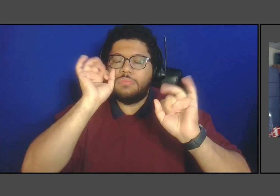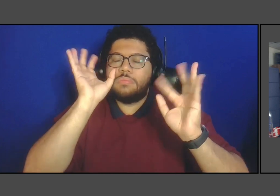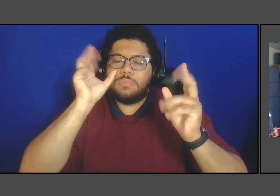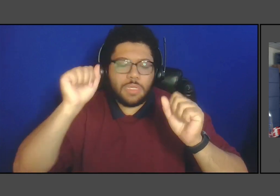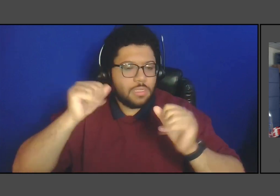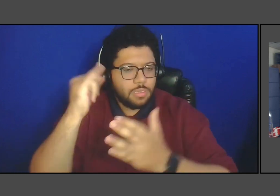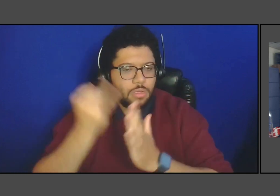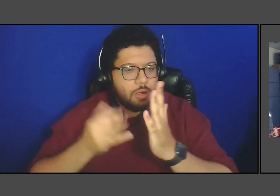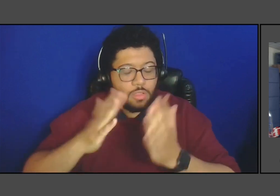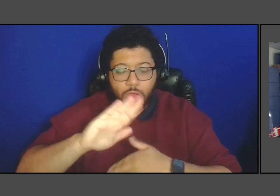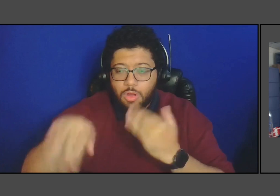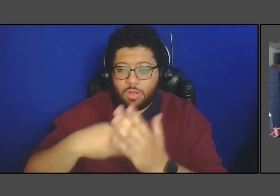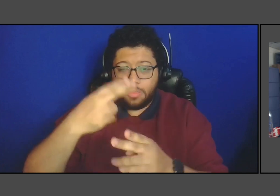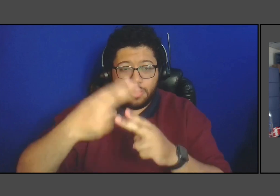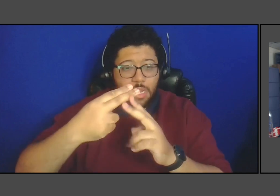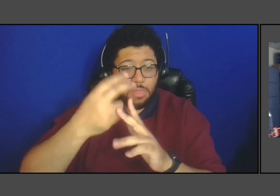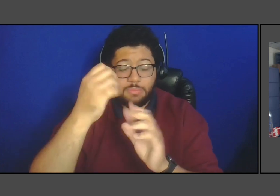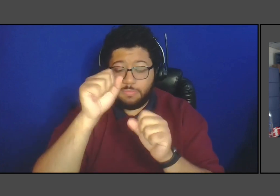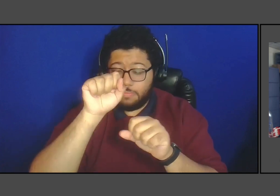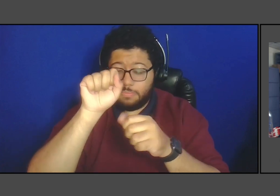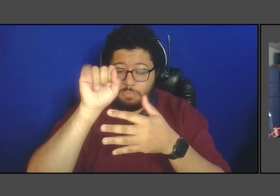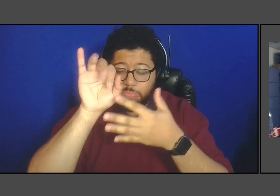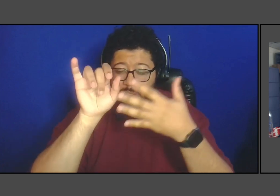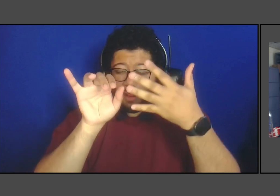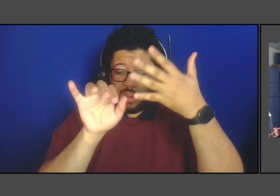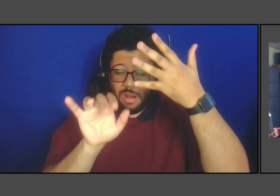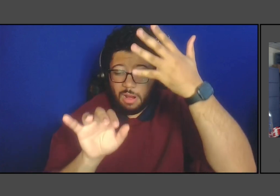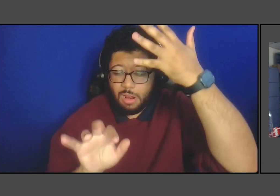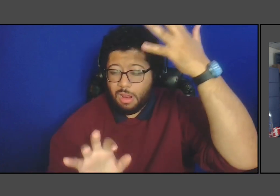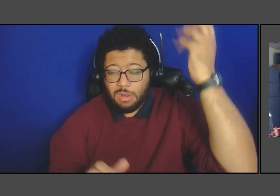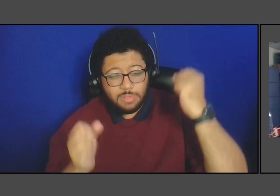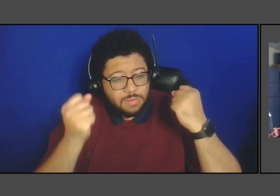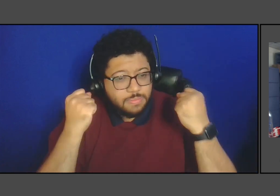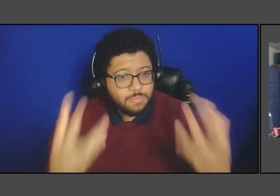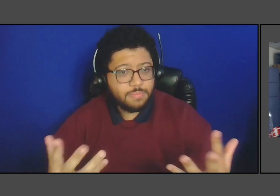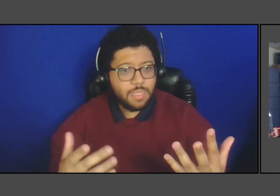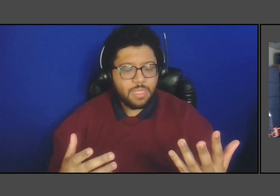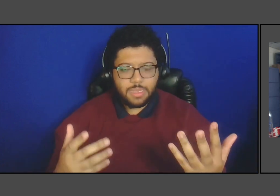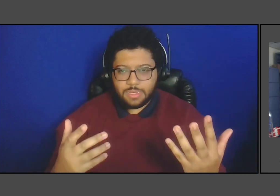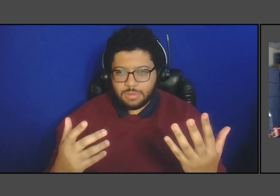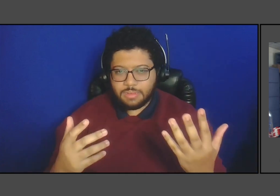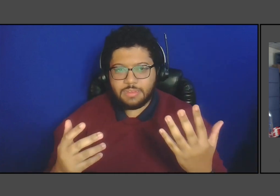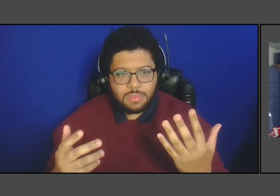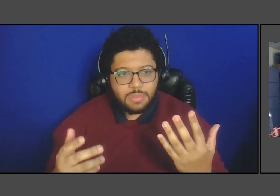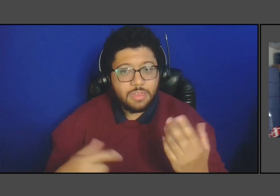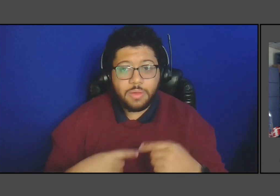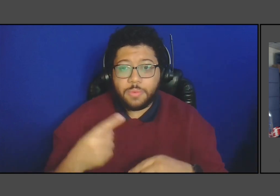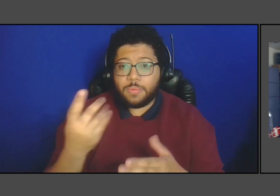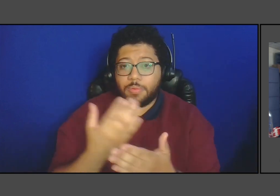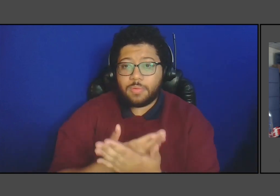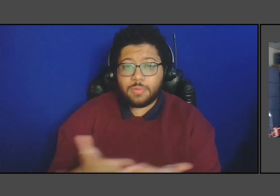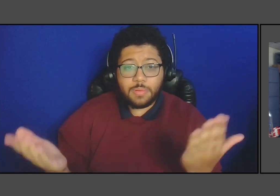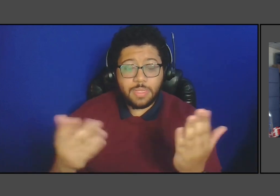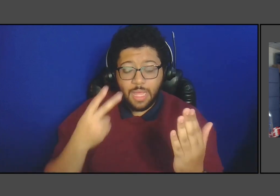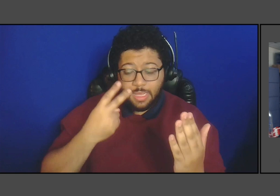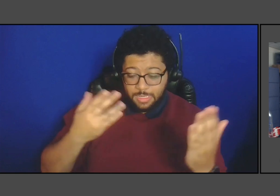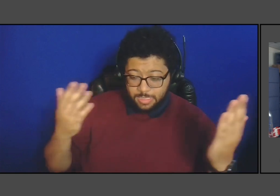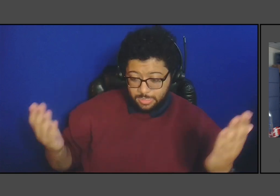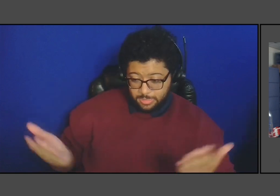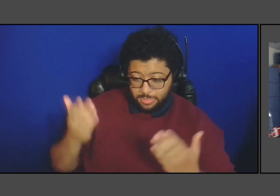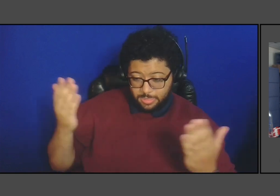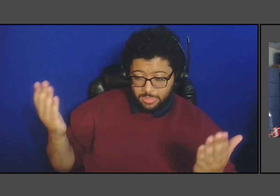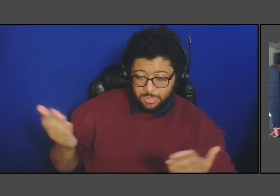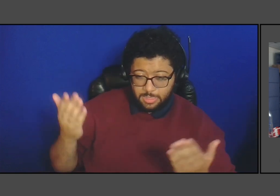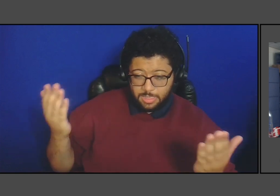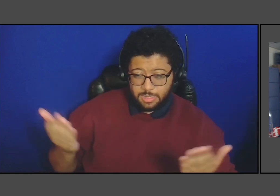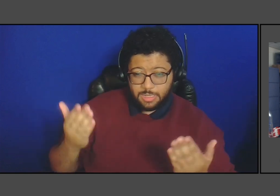kind of, there's like Yeah. alphabet soup. There's so many people. I think they've named so many wonderful Yeah. ones. One thing that I see here on this part, over time,